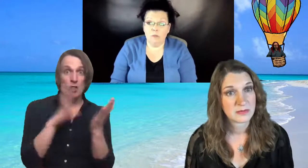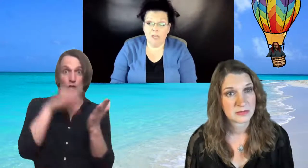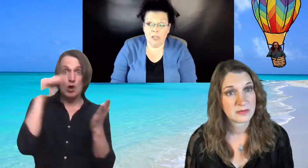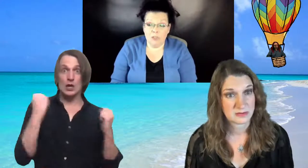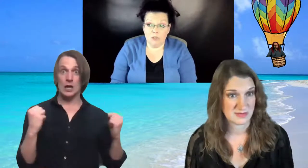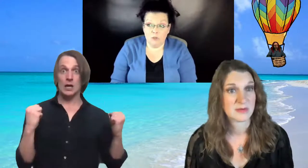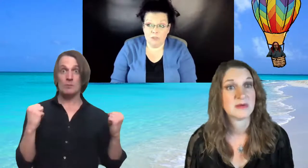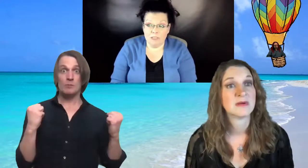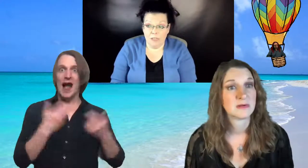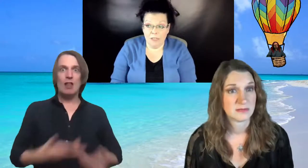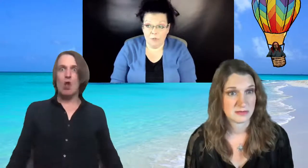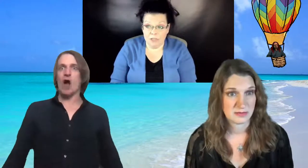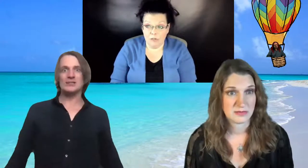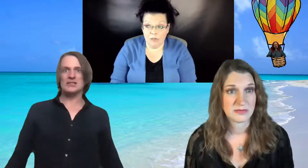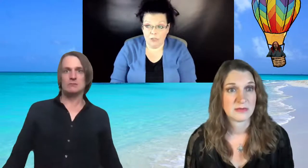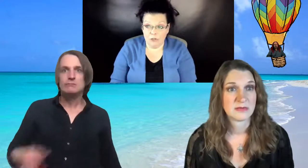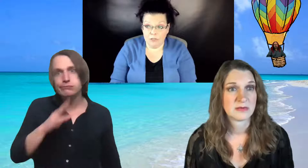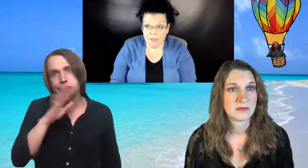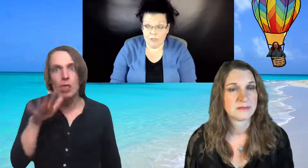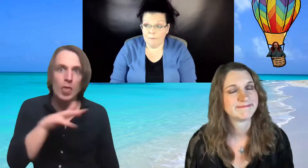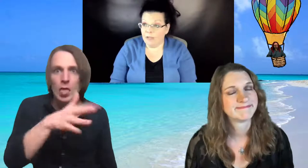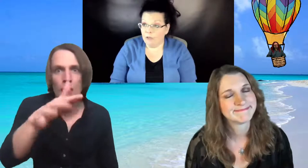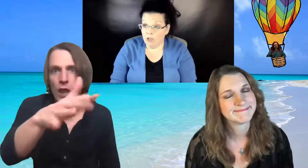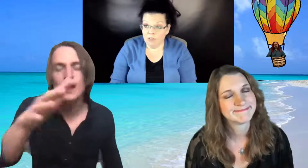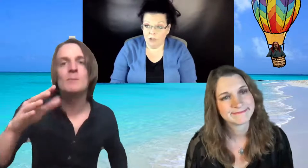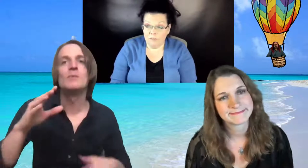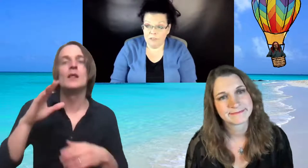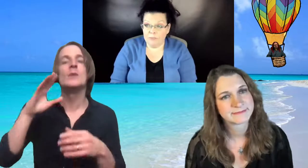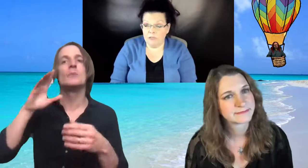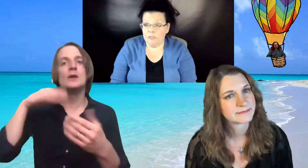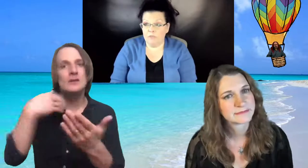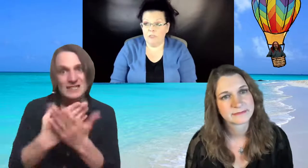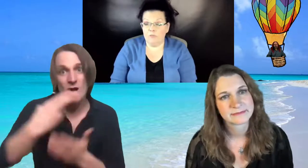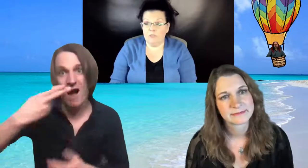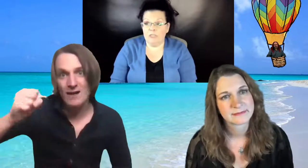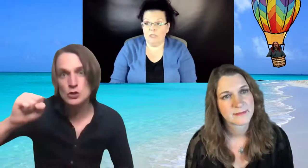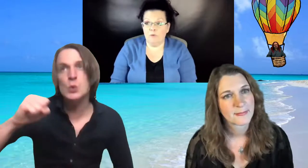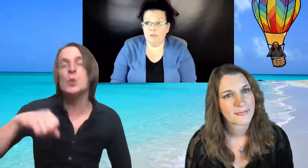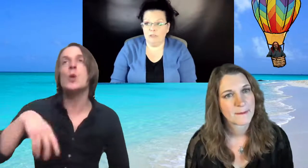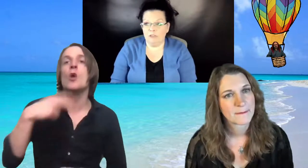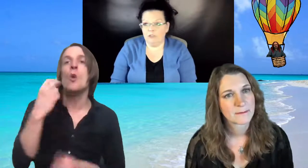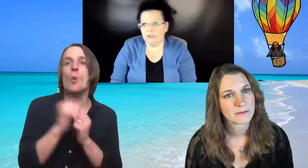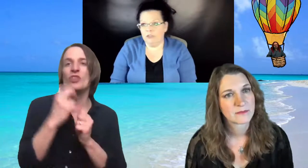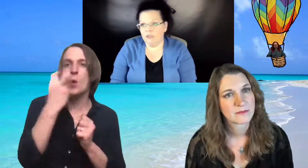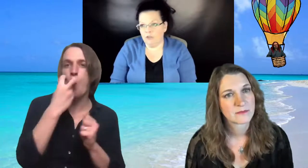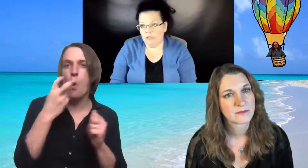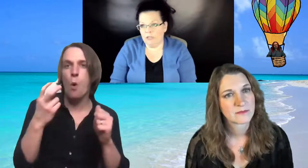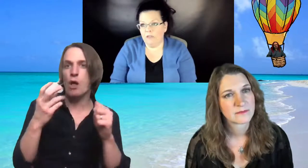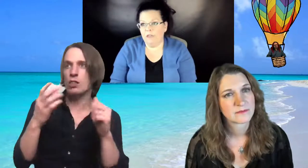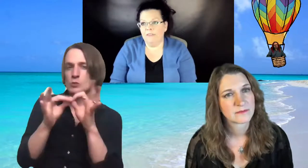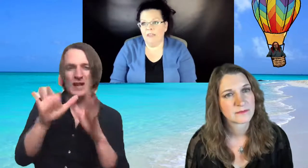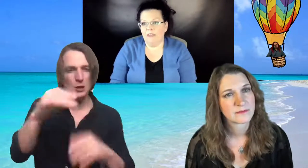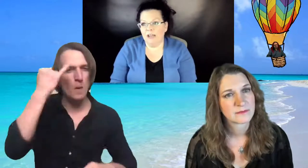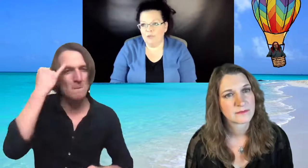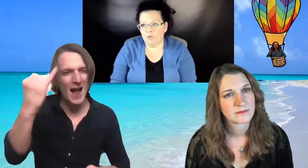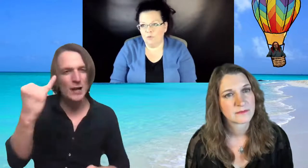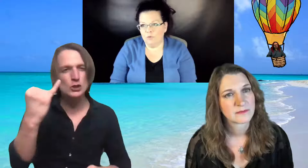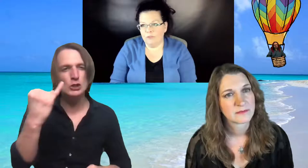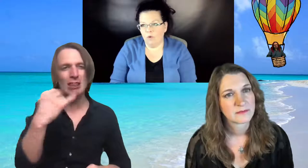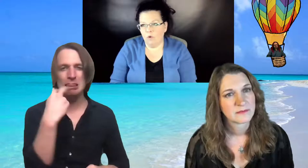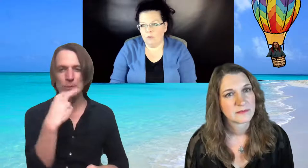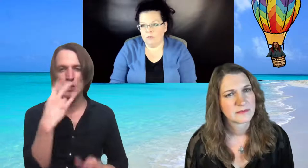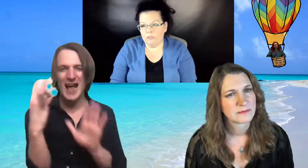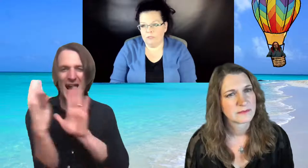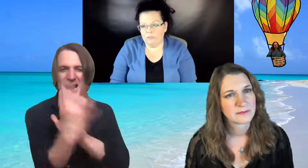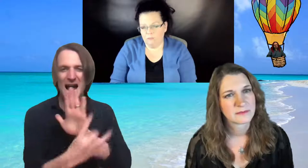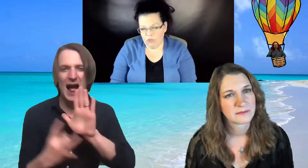total communication, so there was sign language there and I learned it, but I lost all of it because the rest was a spoken English journey. And then in high school with